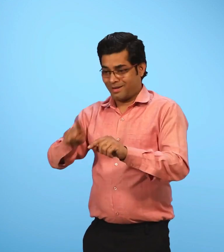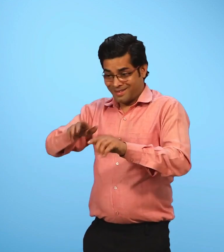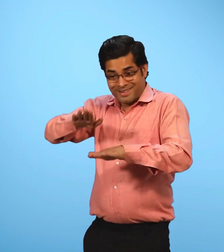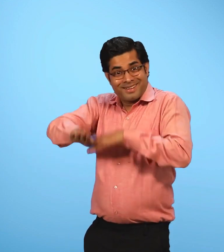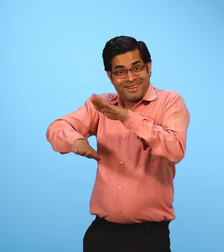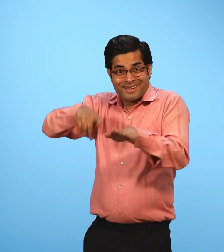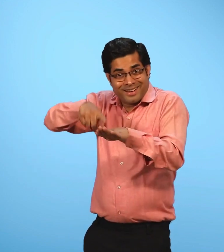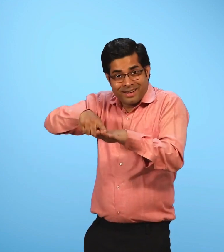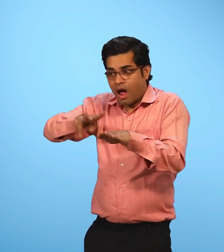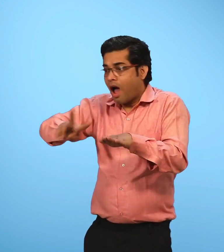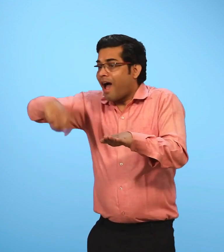it was no good.